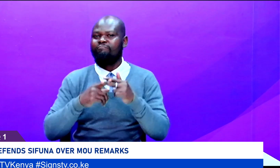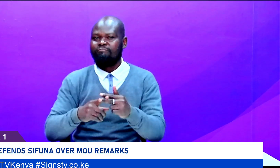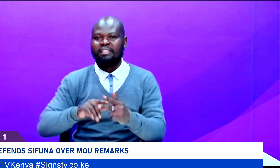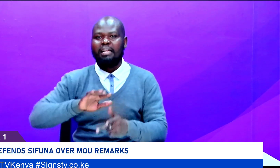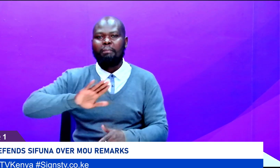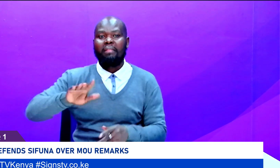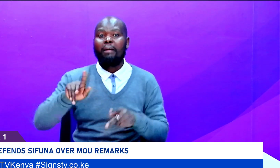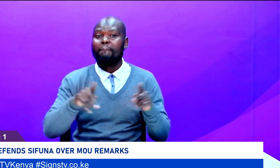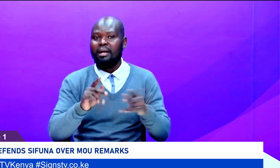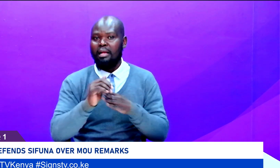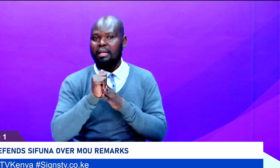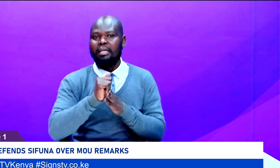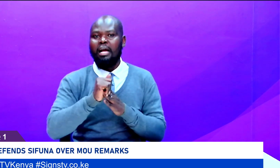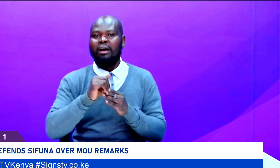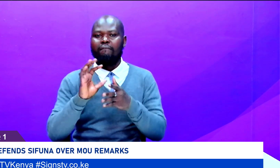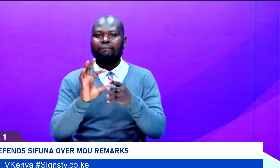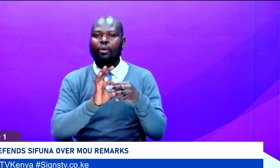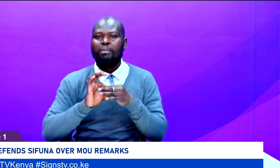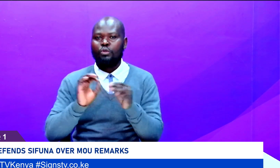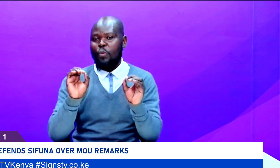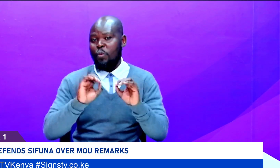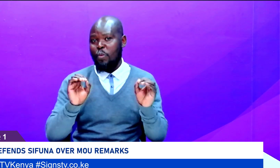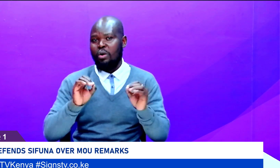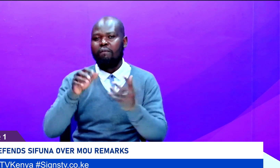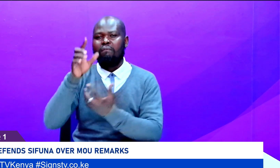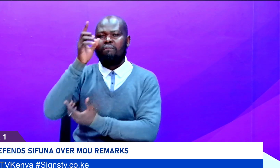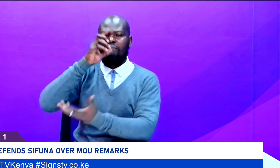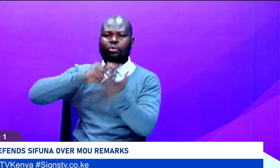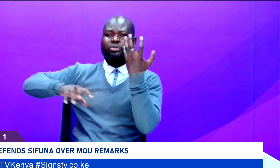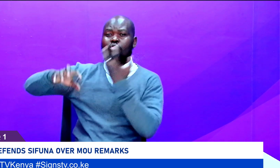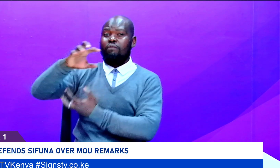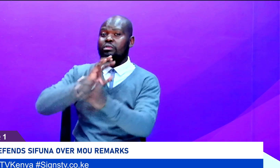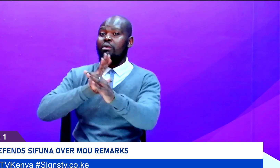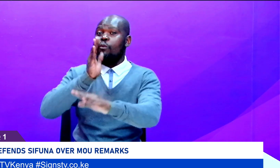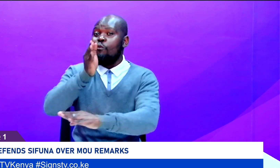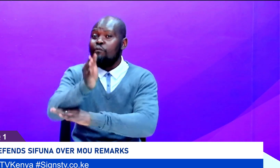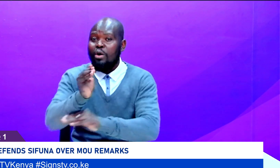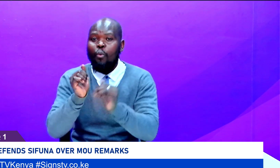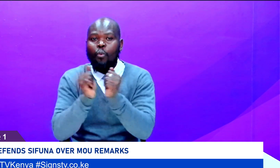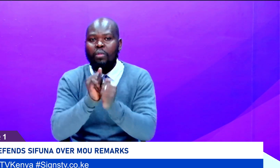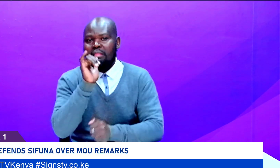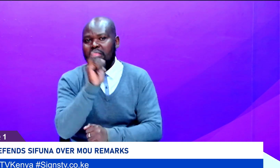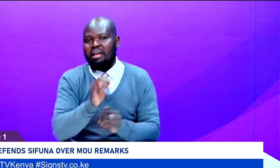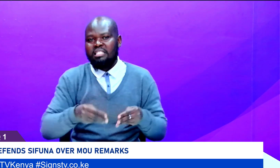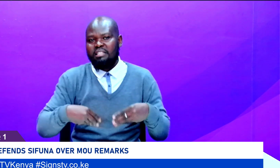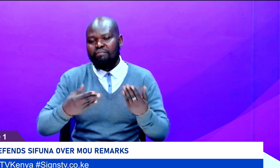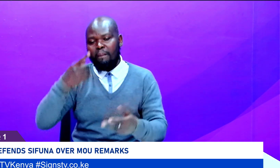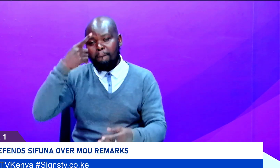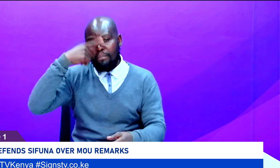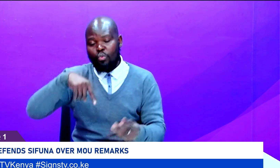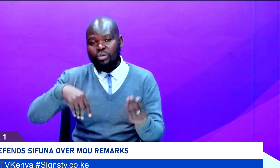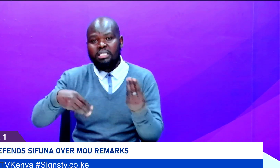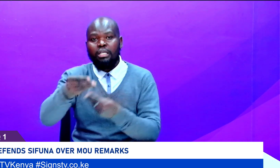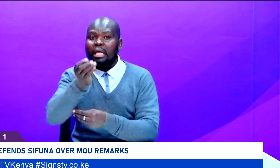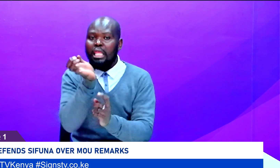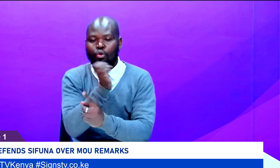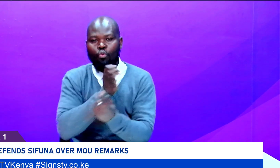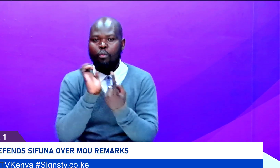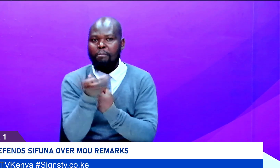Odinga's remarks were seen as an attempt to reaffirm the party's internal unity and settle